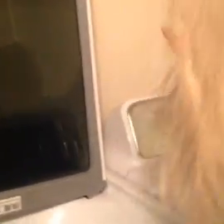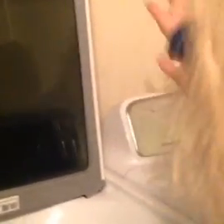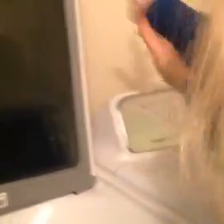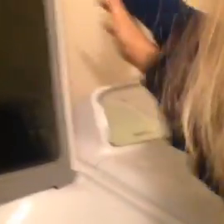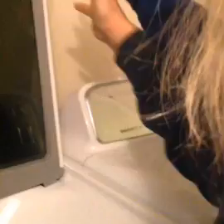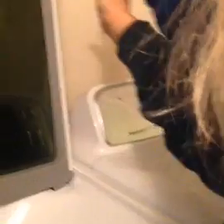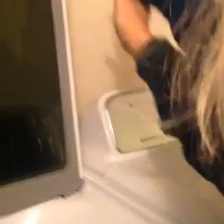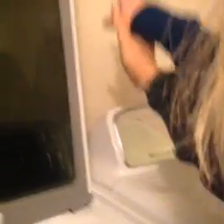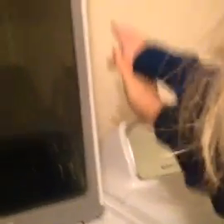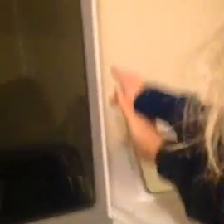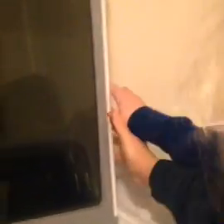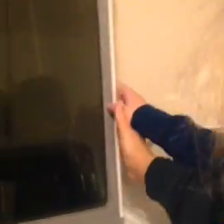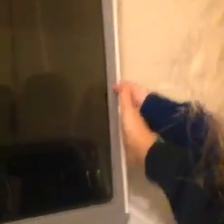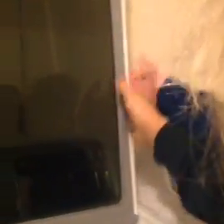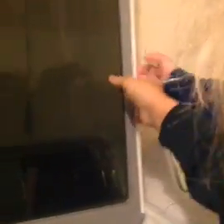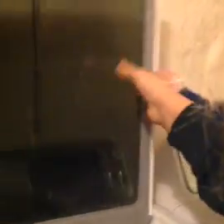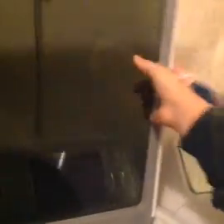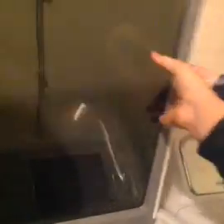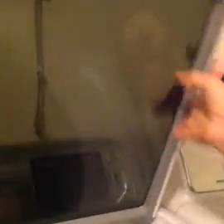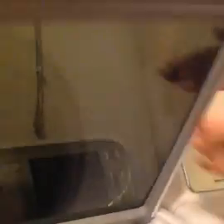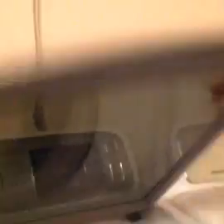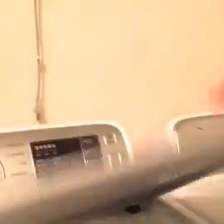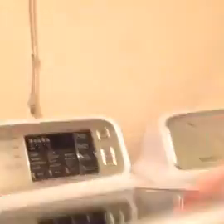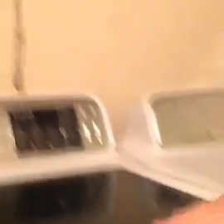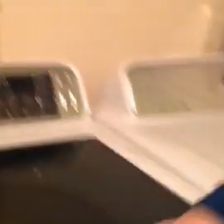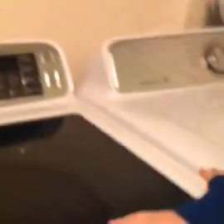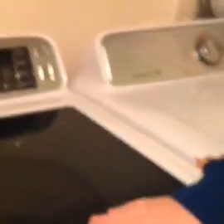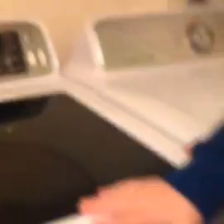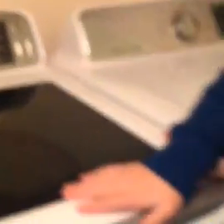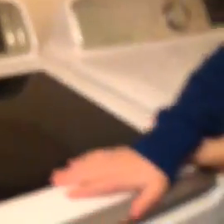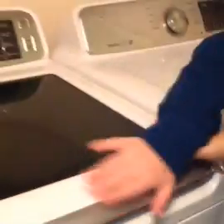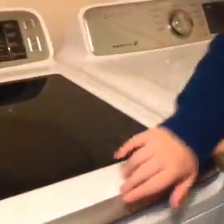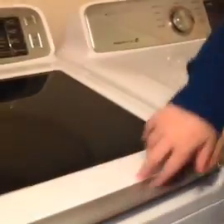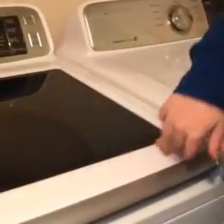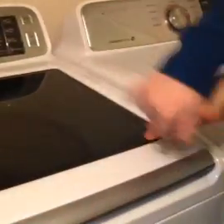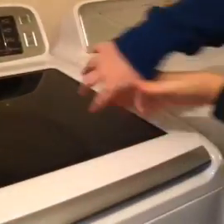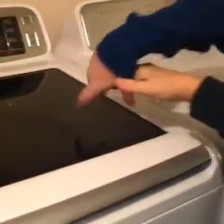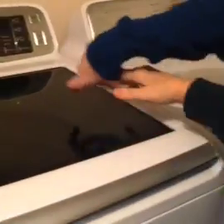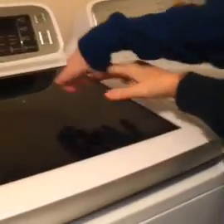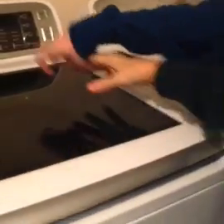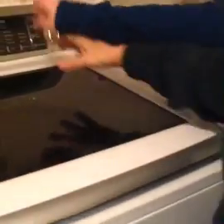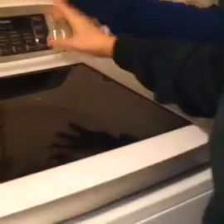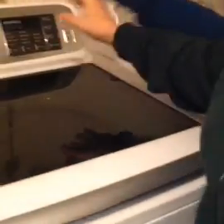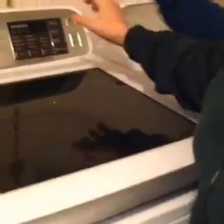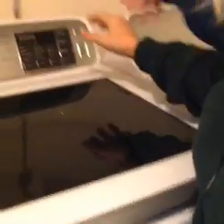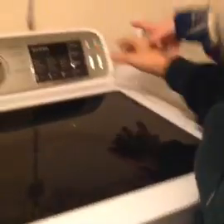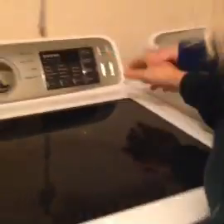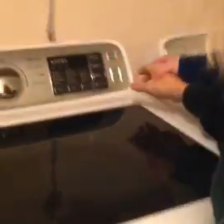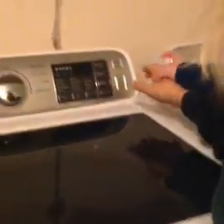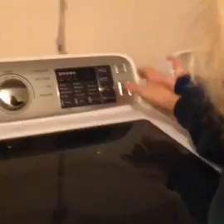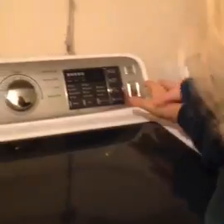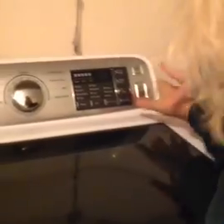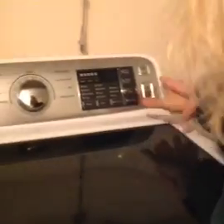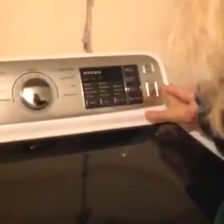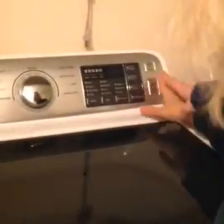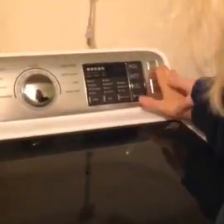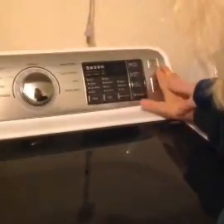Oh, I kind of lost him a little there. There we go. He's going to pull that down. Good job. And then I'm going to find the button. He actually wants to do